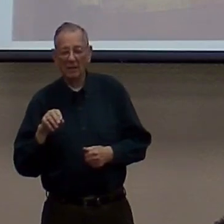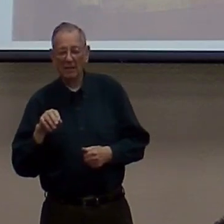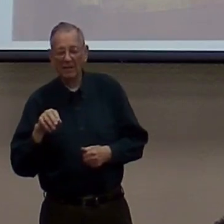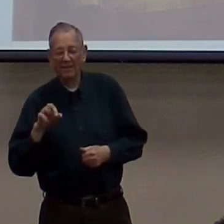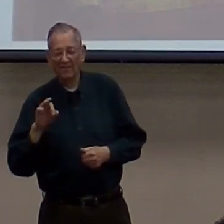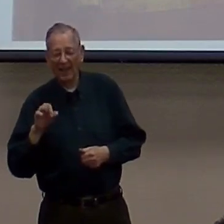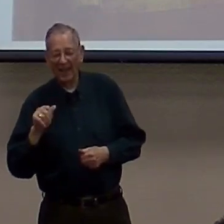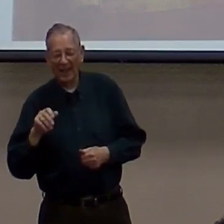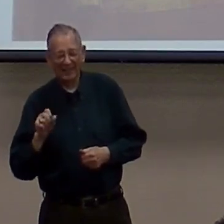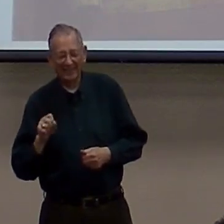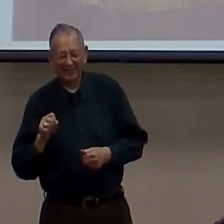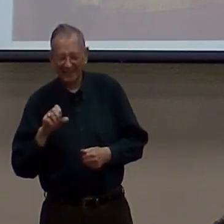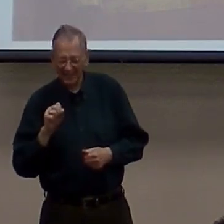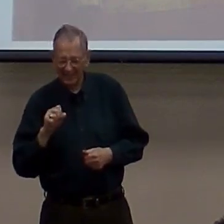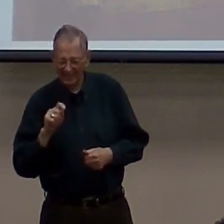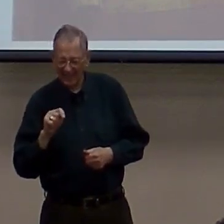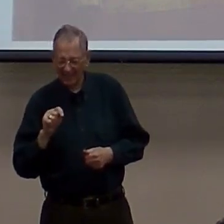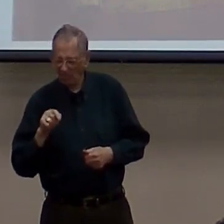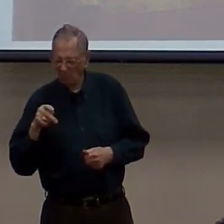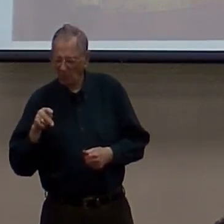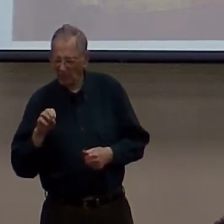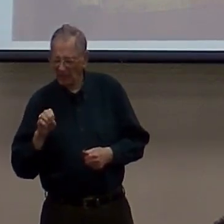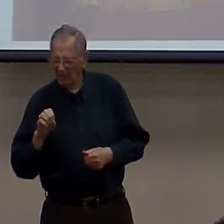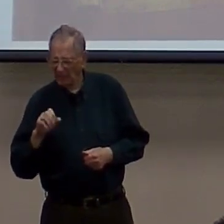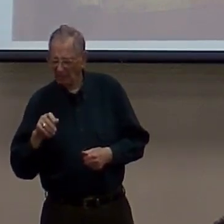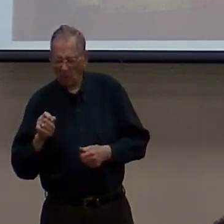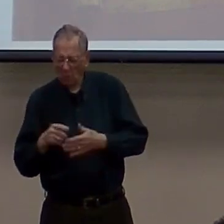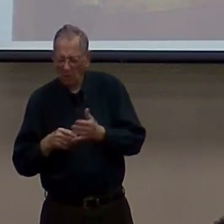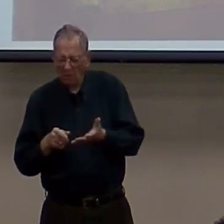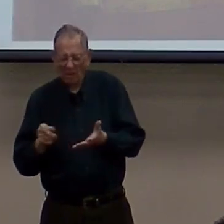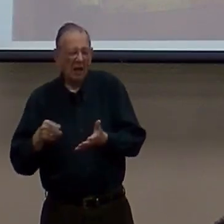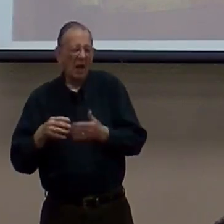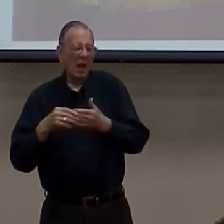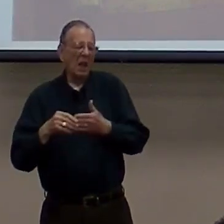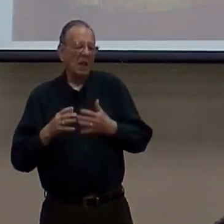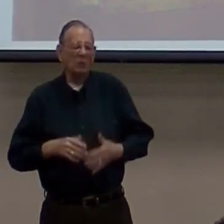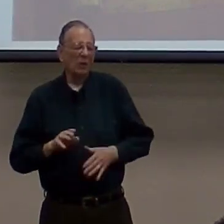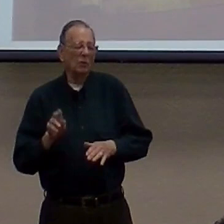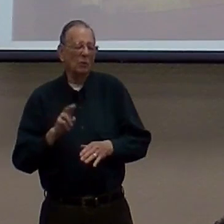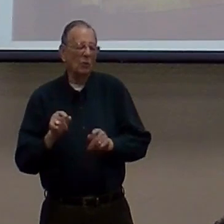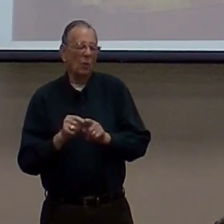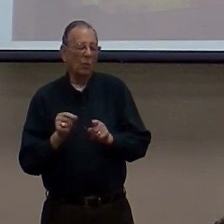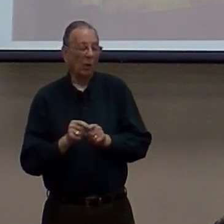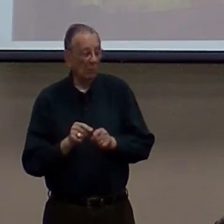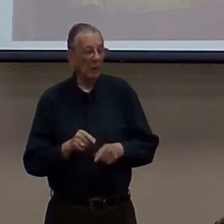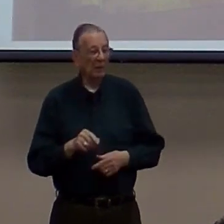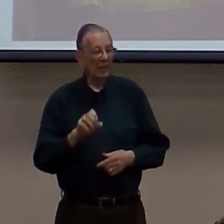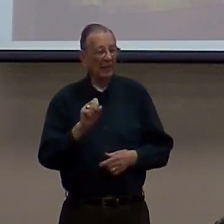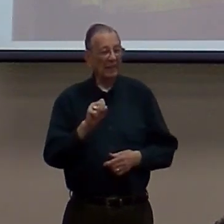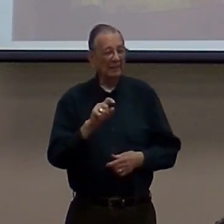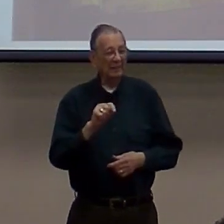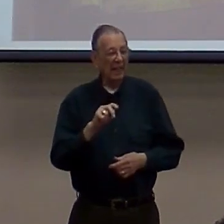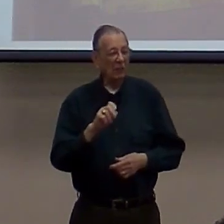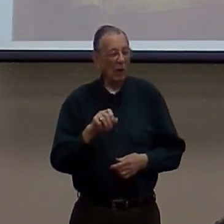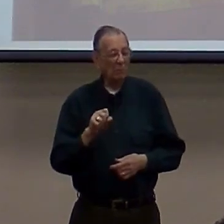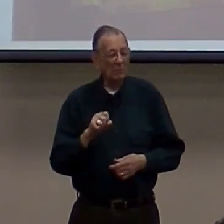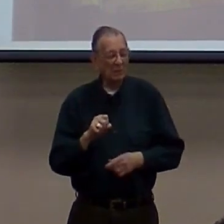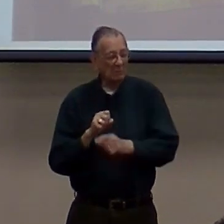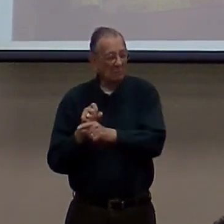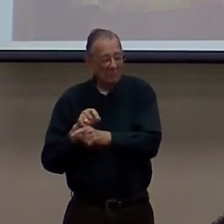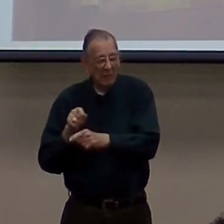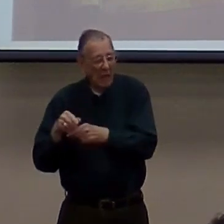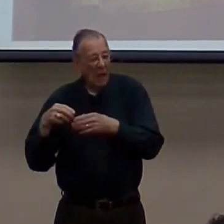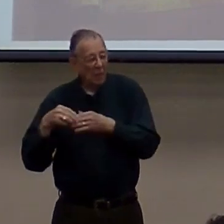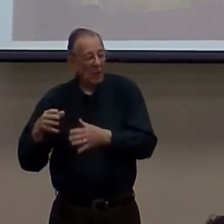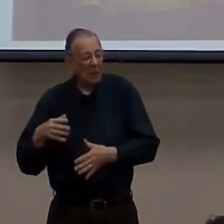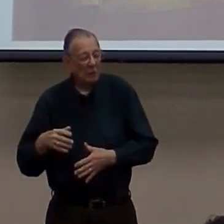that? Satraps and prefects. I don't know what that is, but we don't use those words. Satraps and prefects and he have gotten